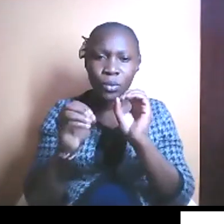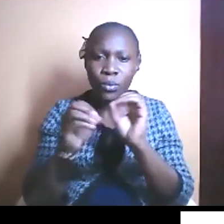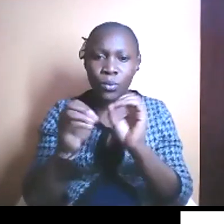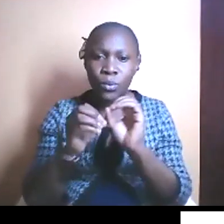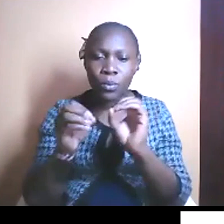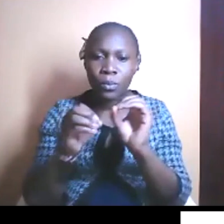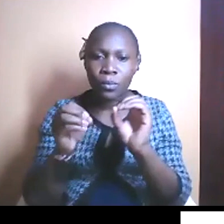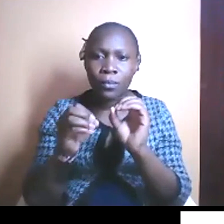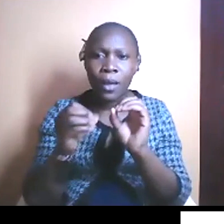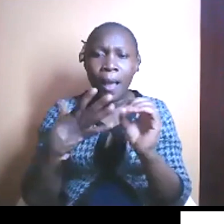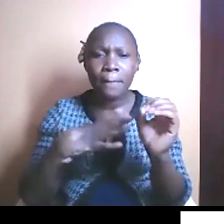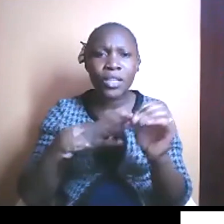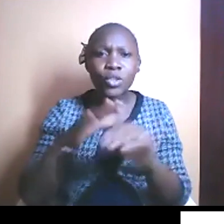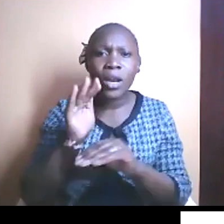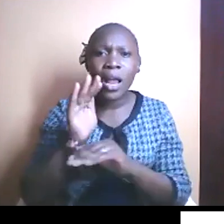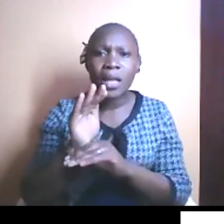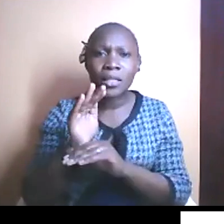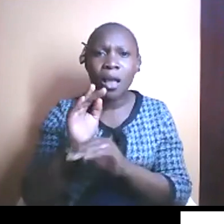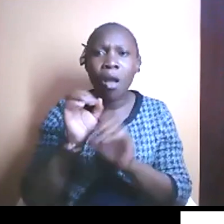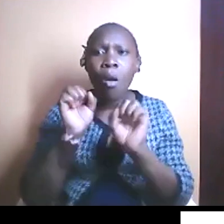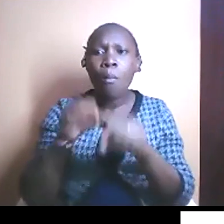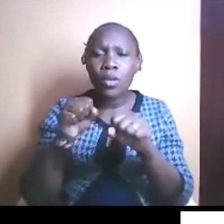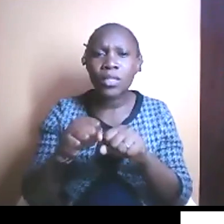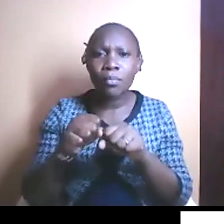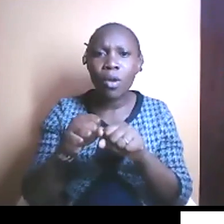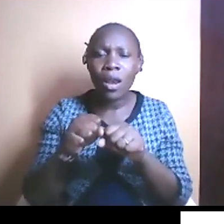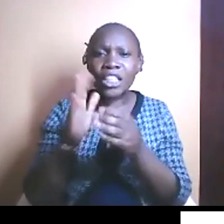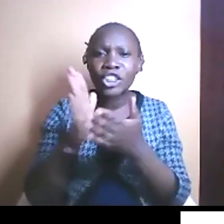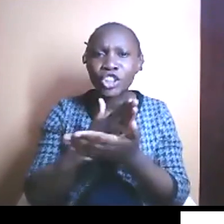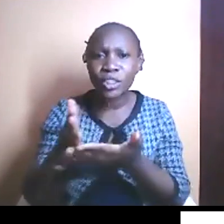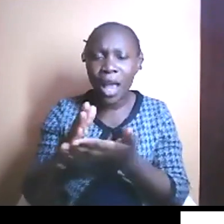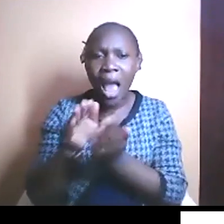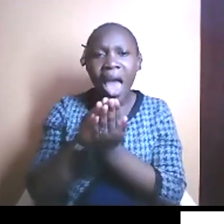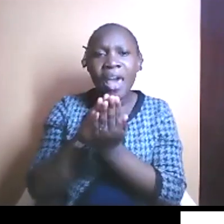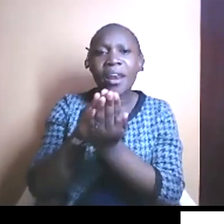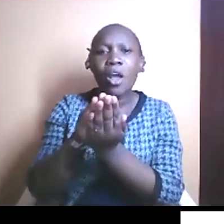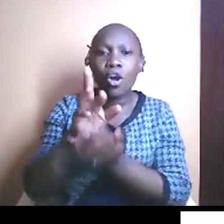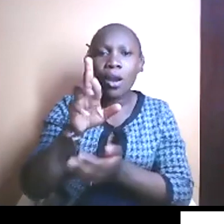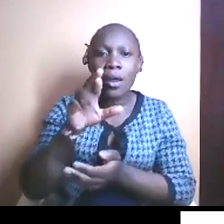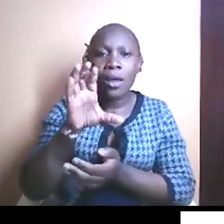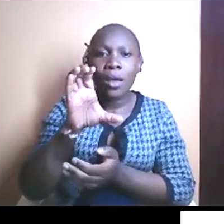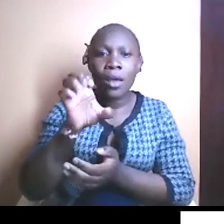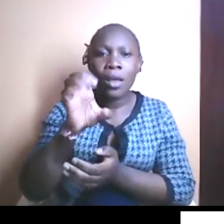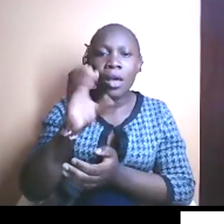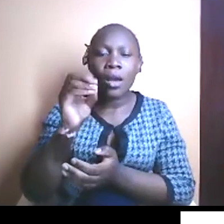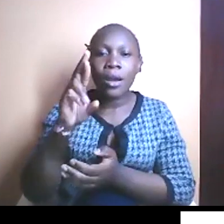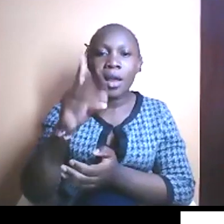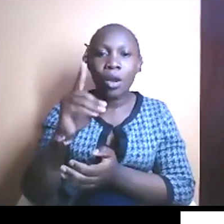is asking, where can I find this recording? We will upload it on our YouTube channel. I've put up the link on the chat.